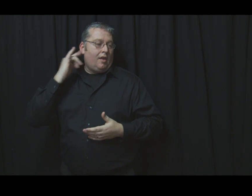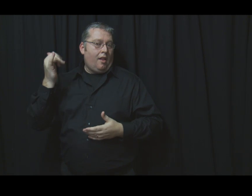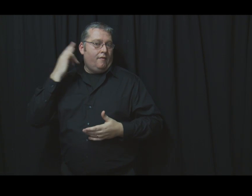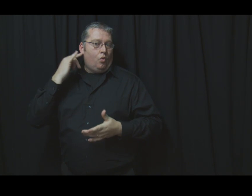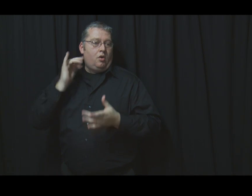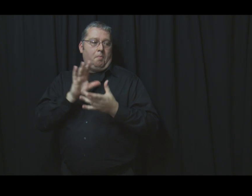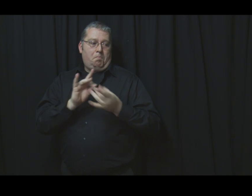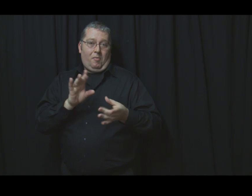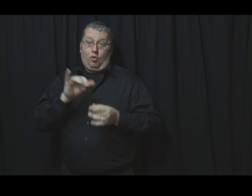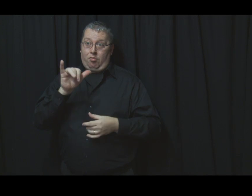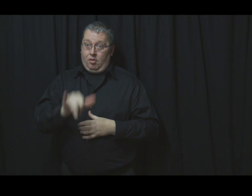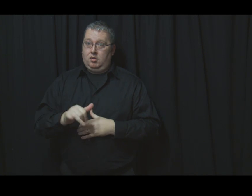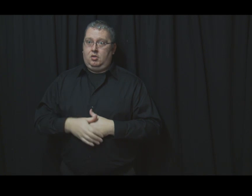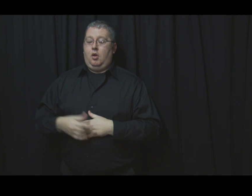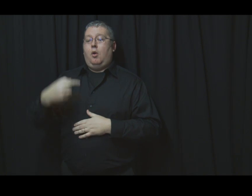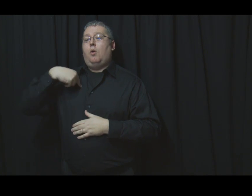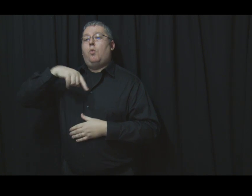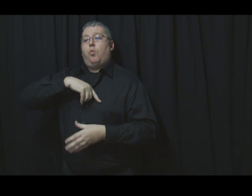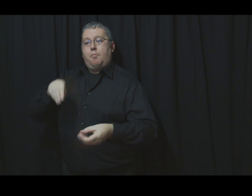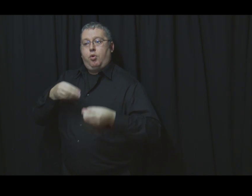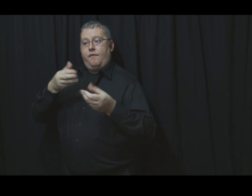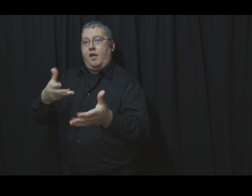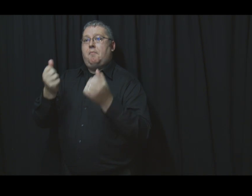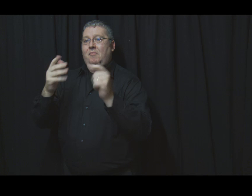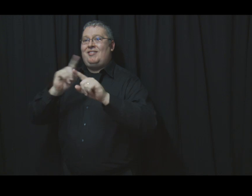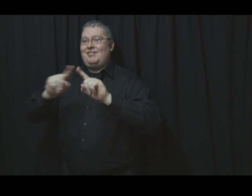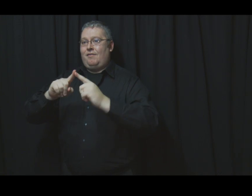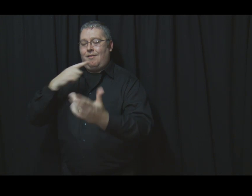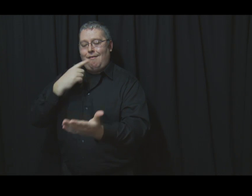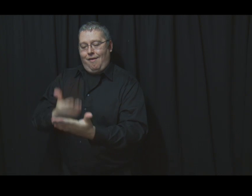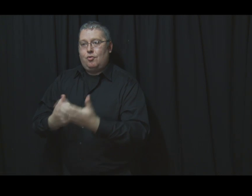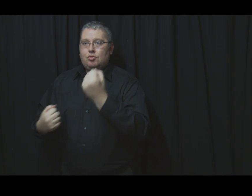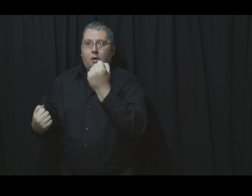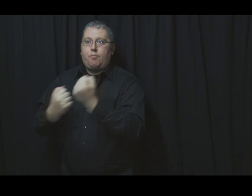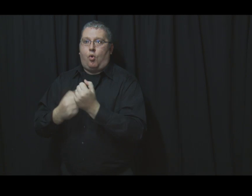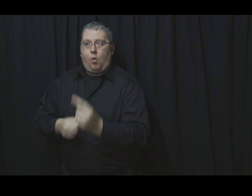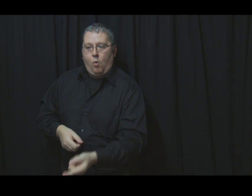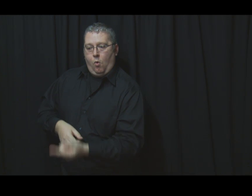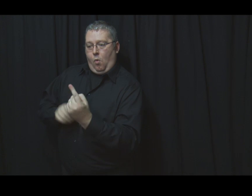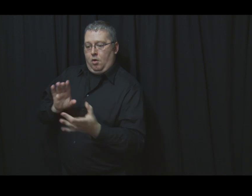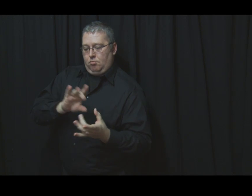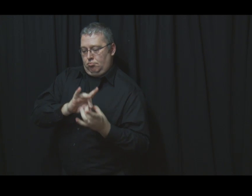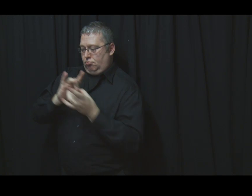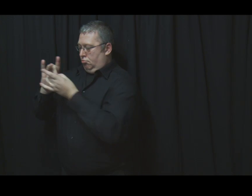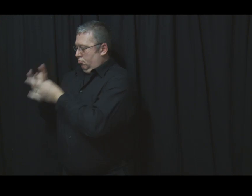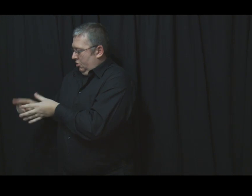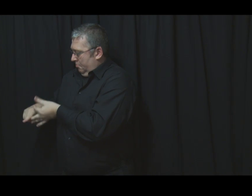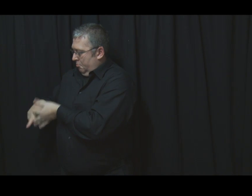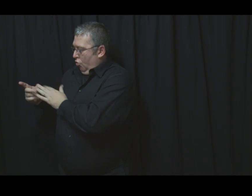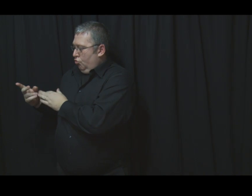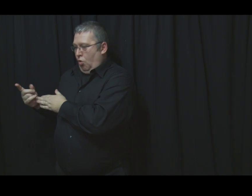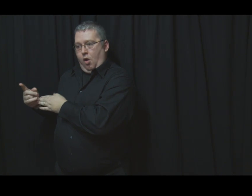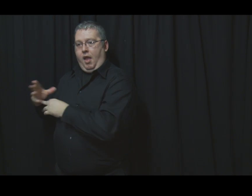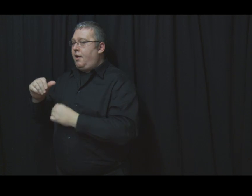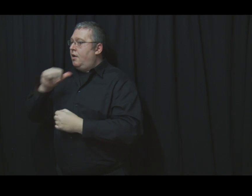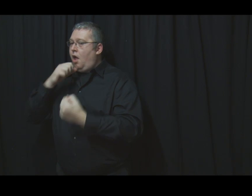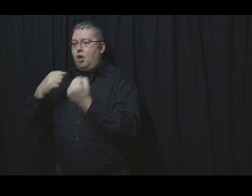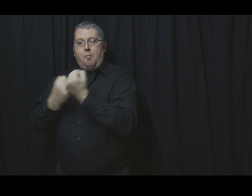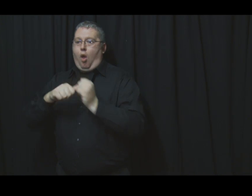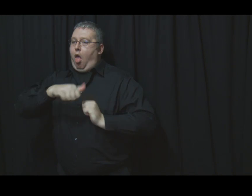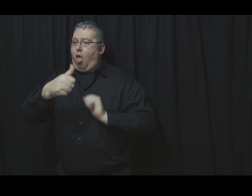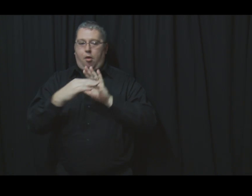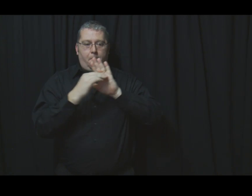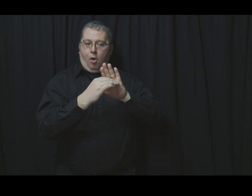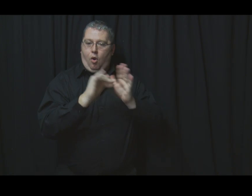stated this: we provide several lines of evidence supporting a single origin for dogs and disfavoring alternative models in which